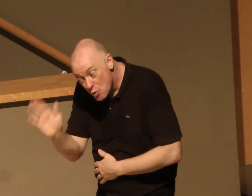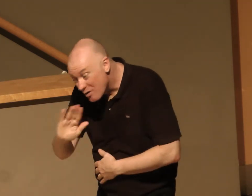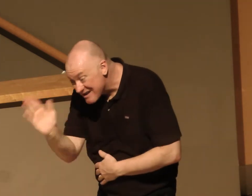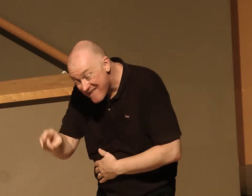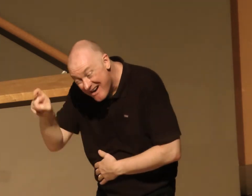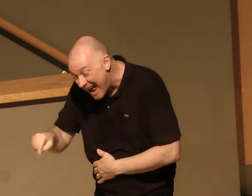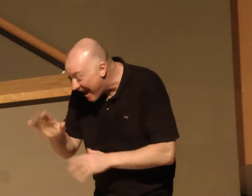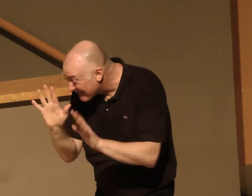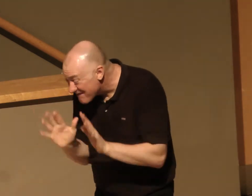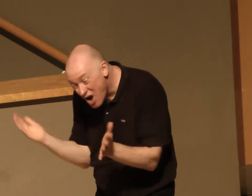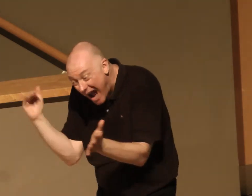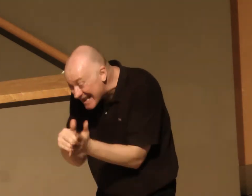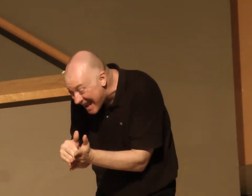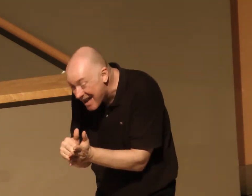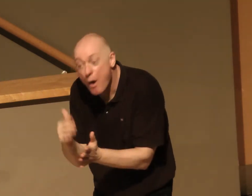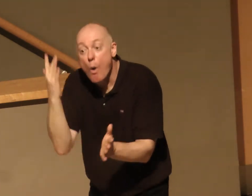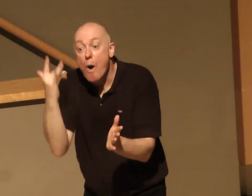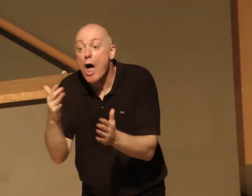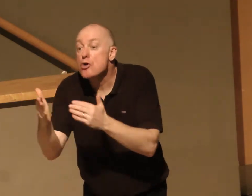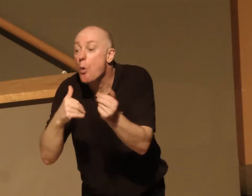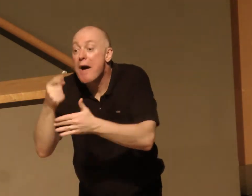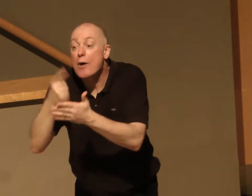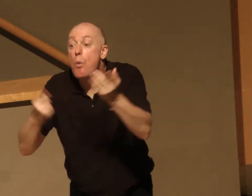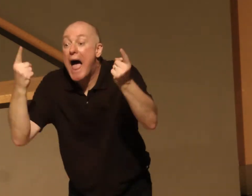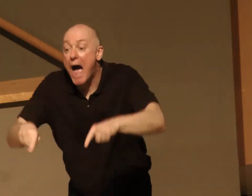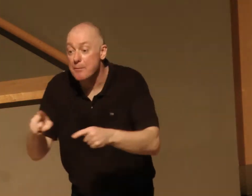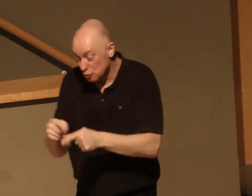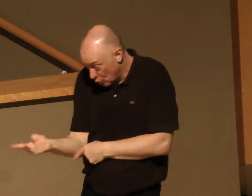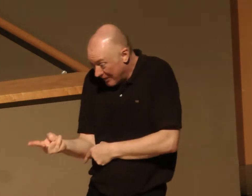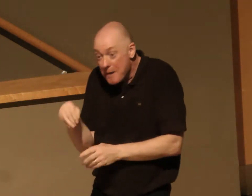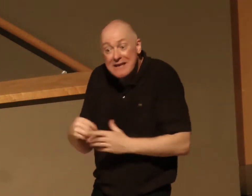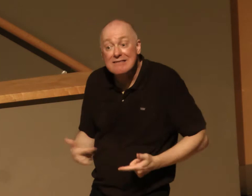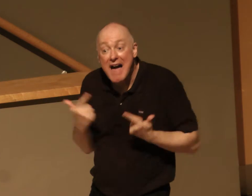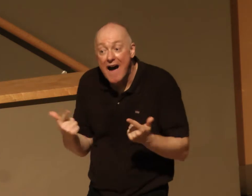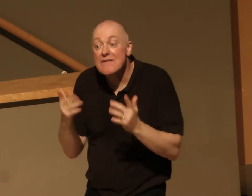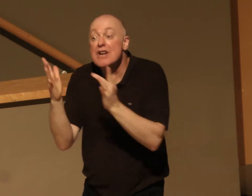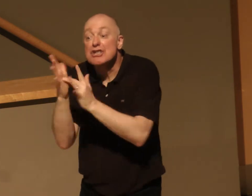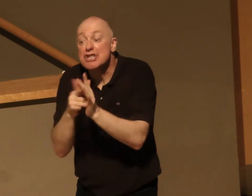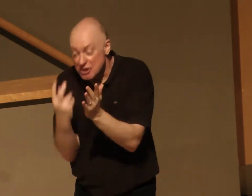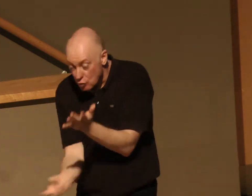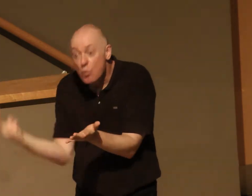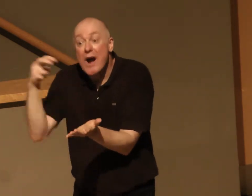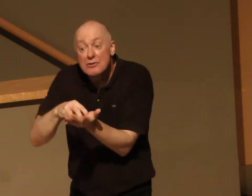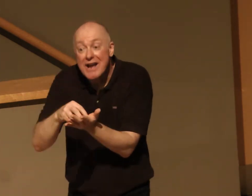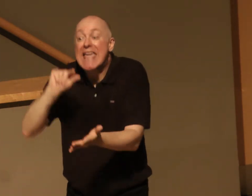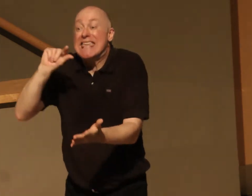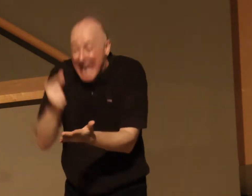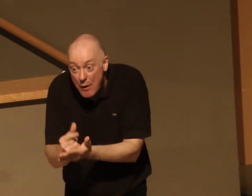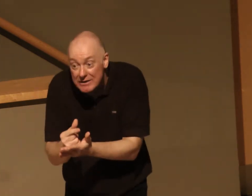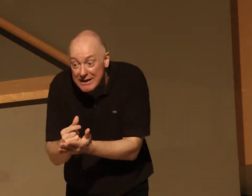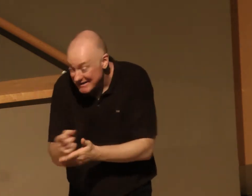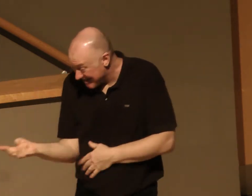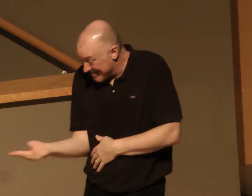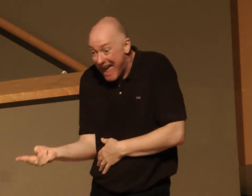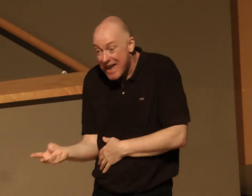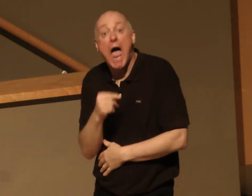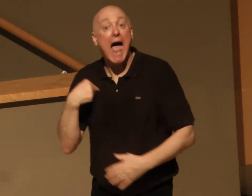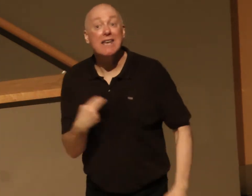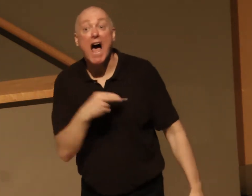fear anything again because no matter what happens to them in this life Jesus' resurrection guarantees for them and for us and for all who would